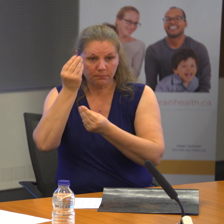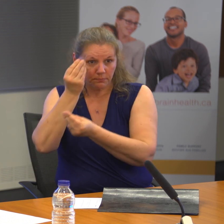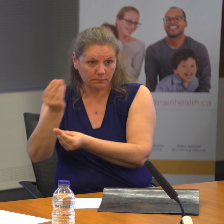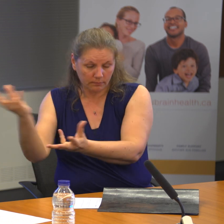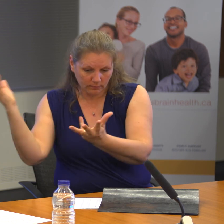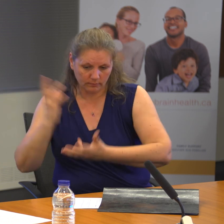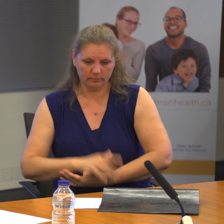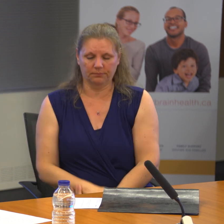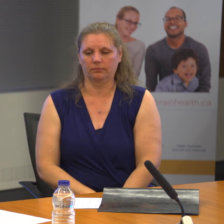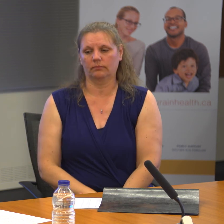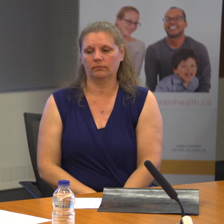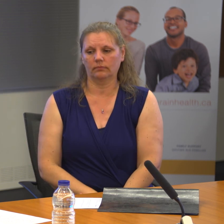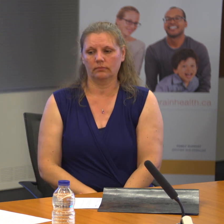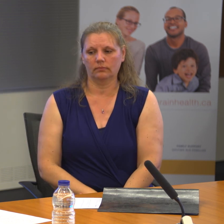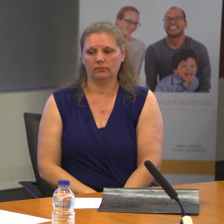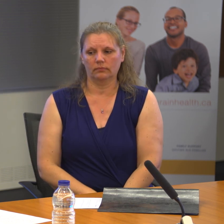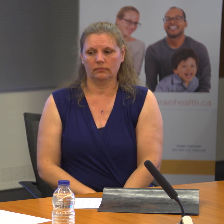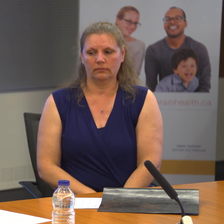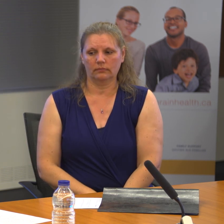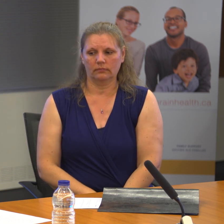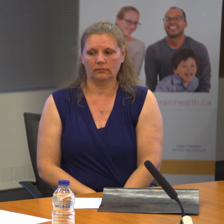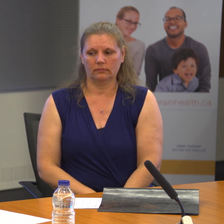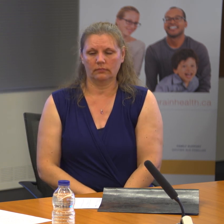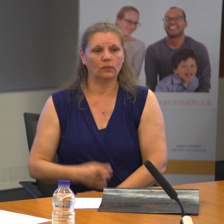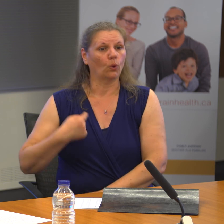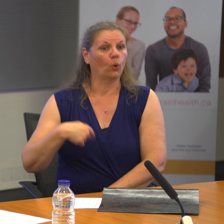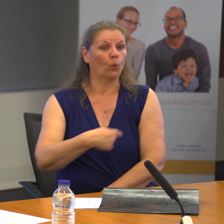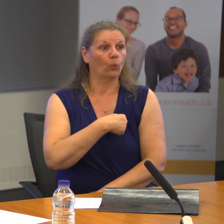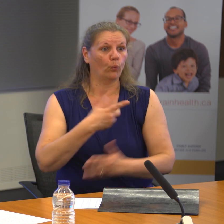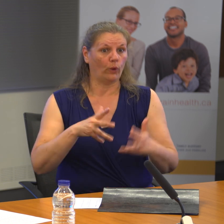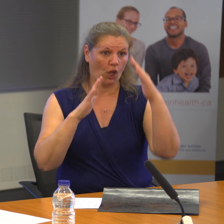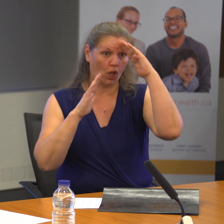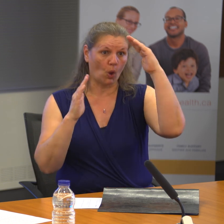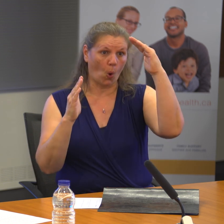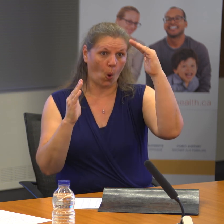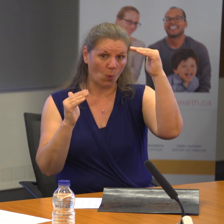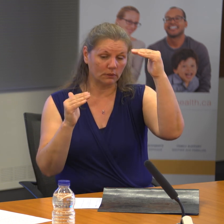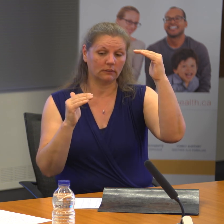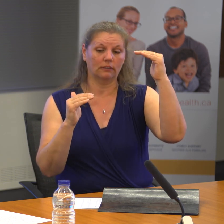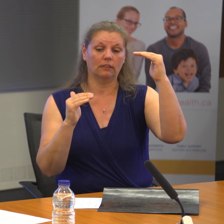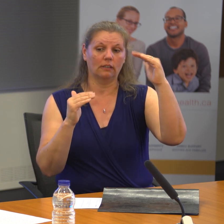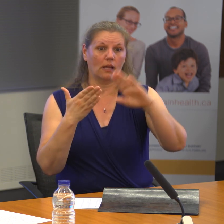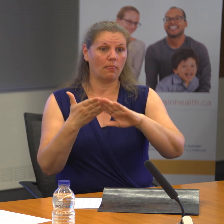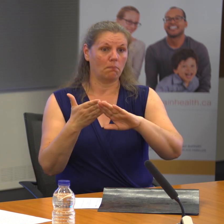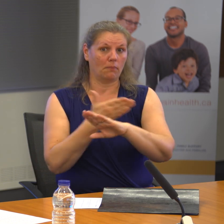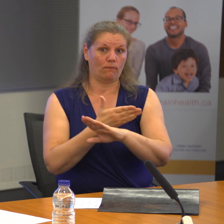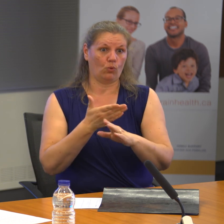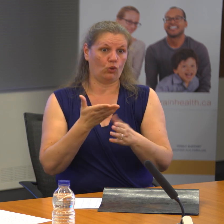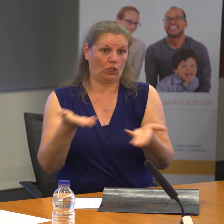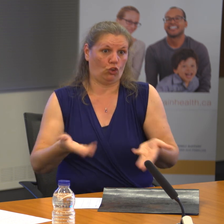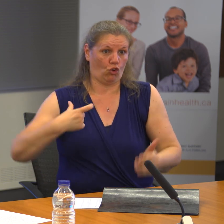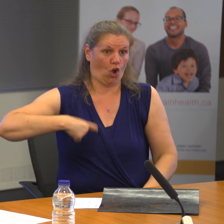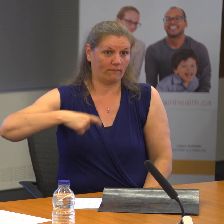is we had hoped by the time we would come here, we would have introduced our legislation, and